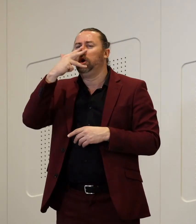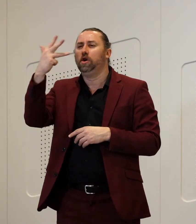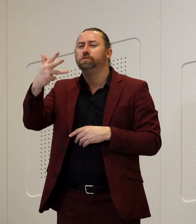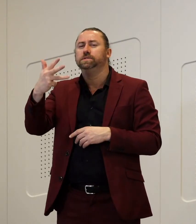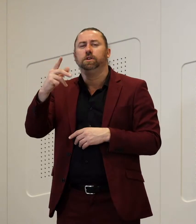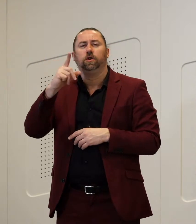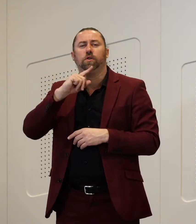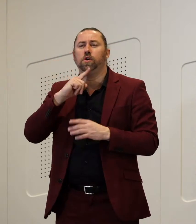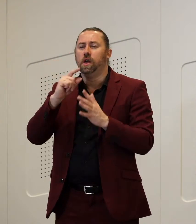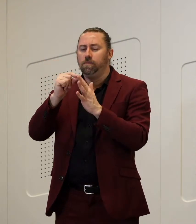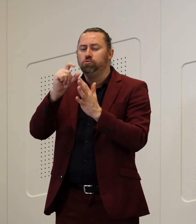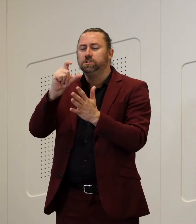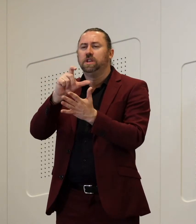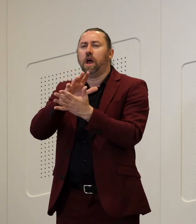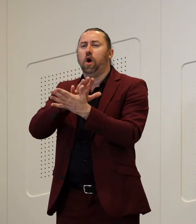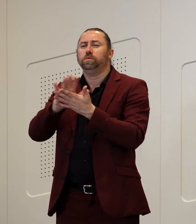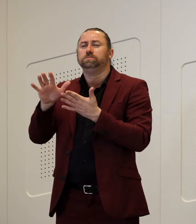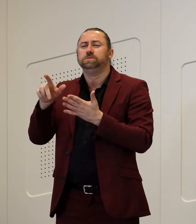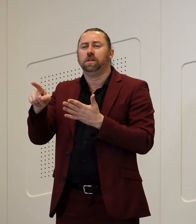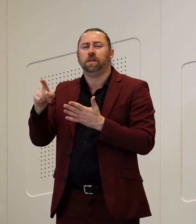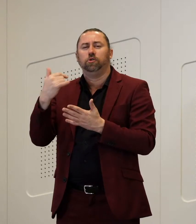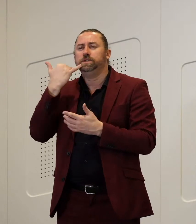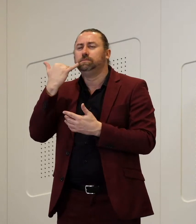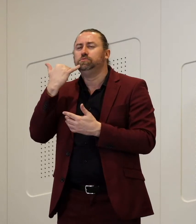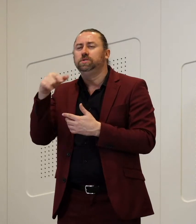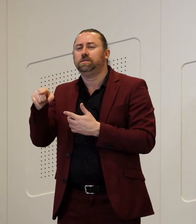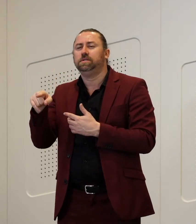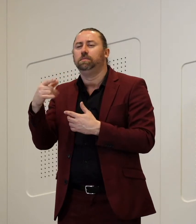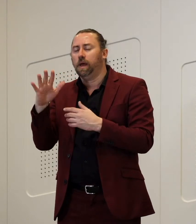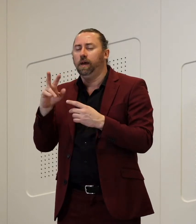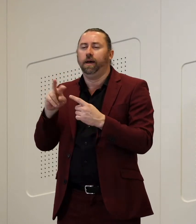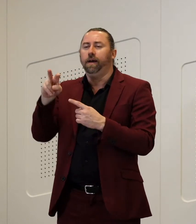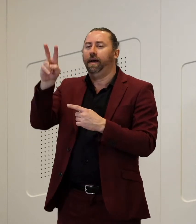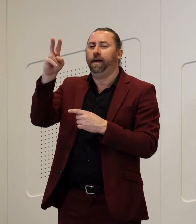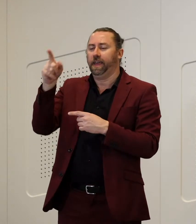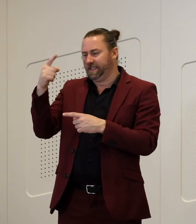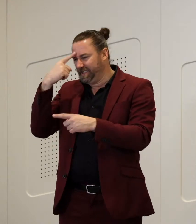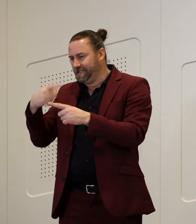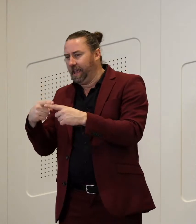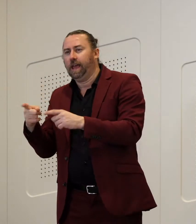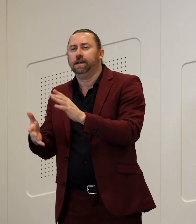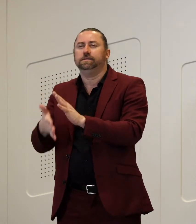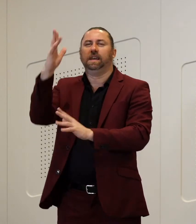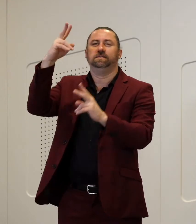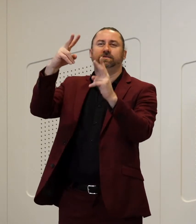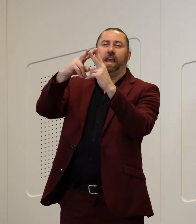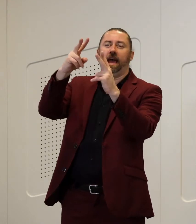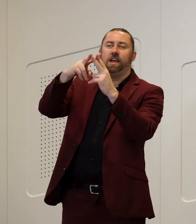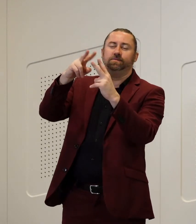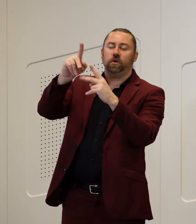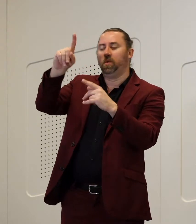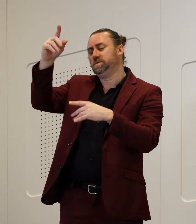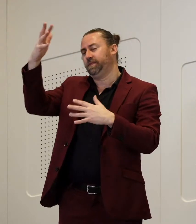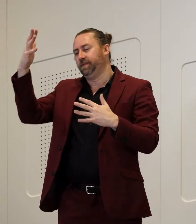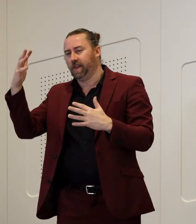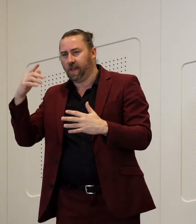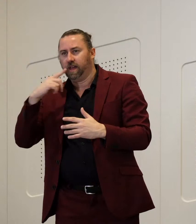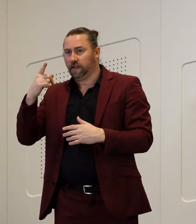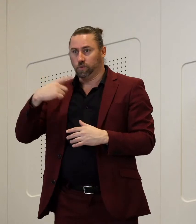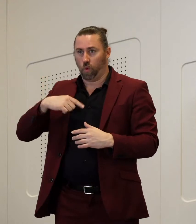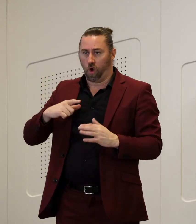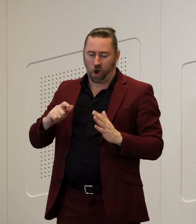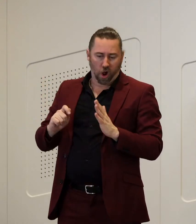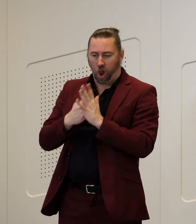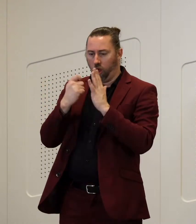been in the community for a similar amount of time before getting tested, and you advised that we should go into a lockdown in Brisbane and